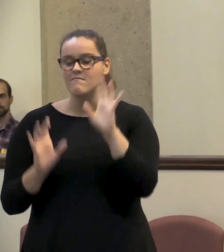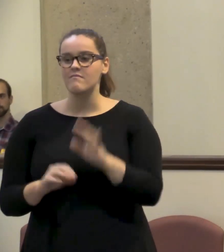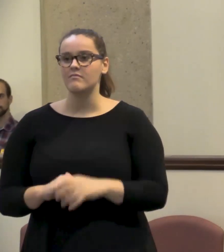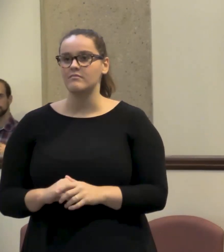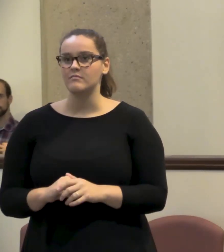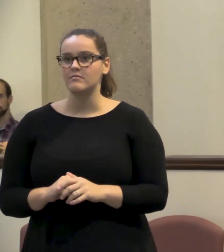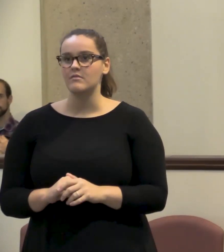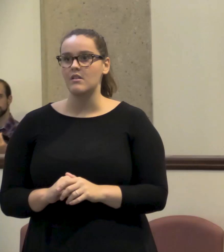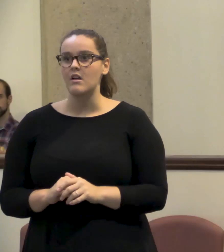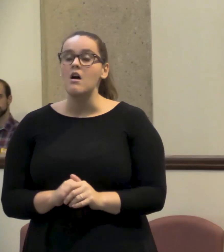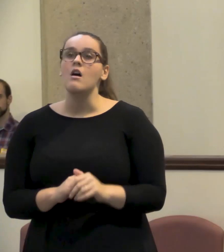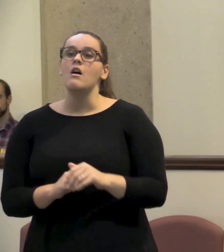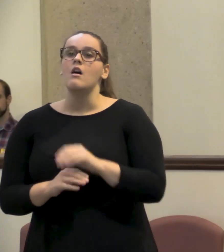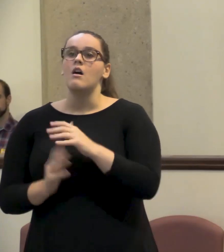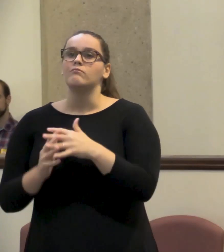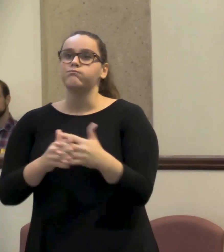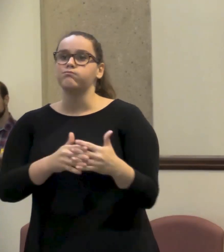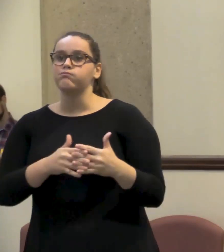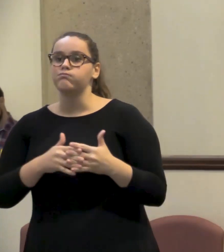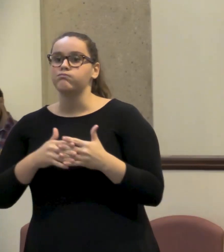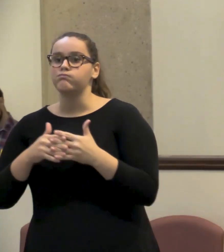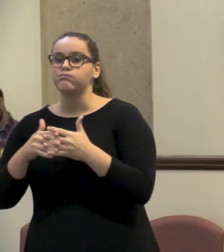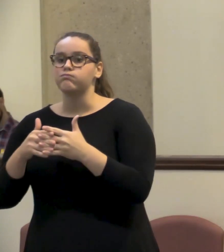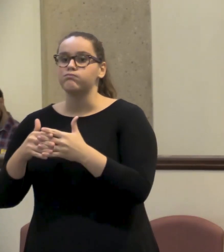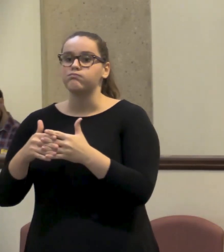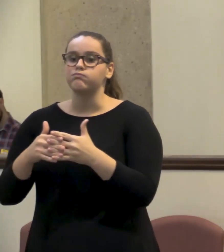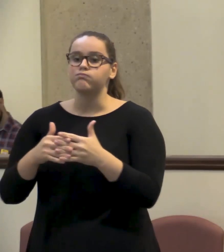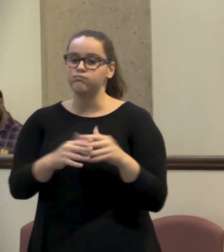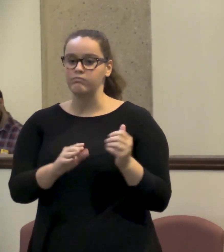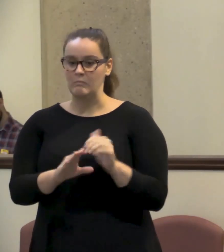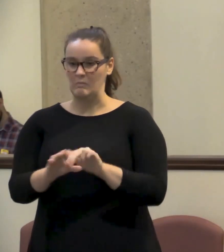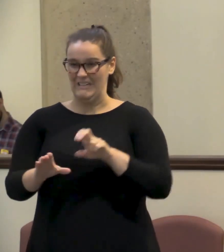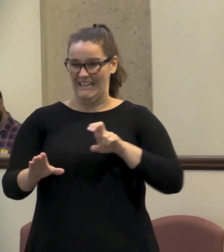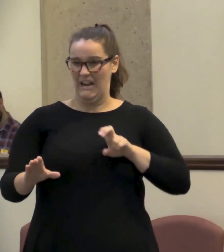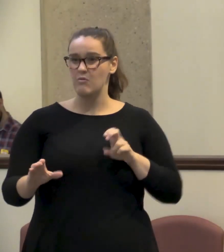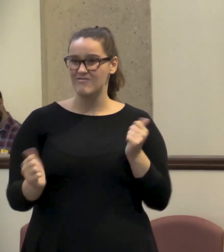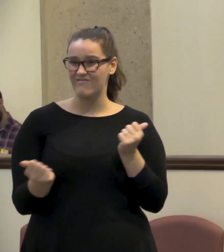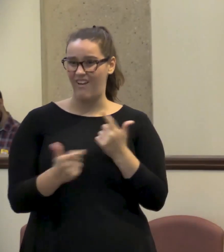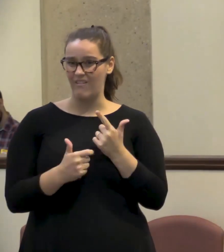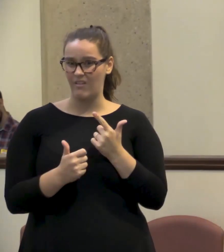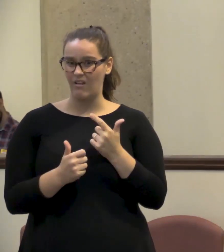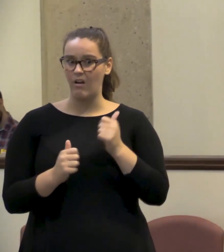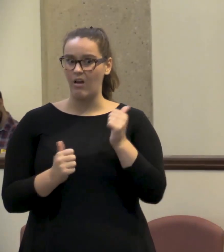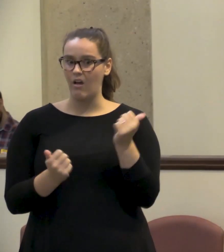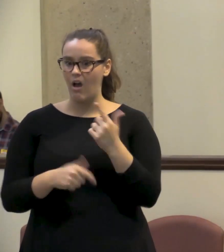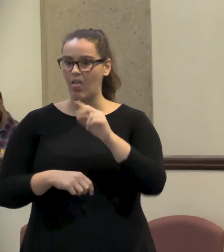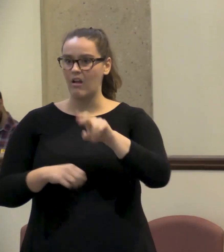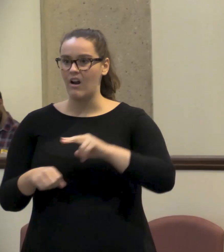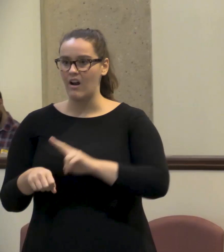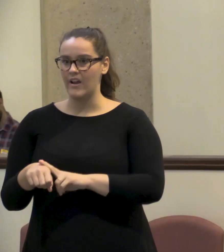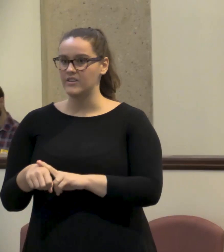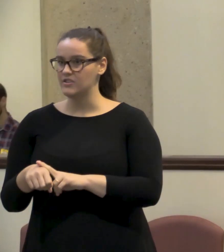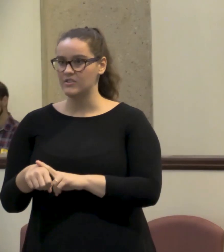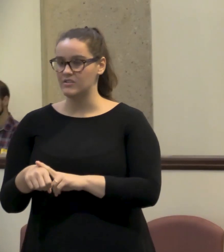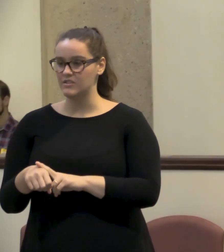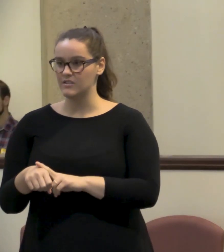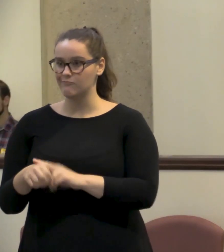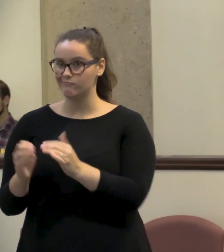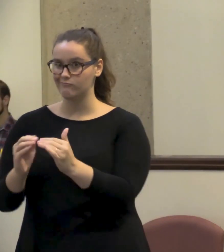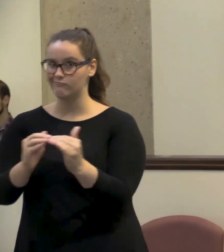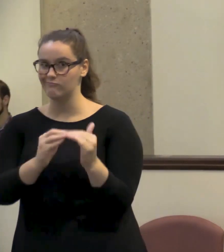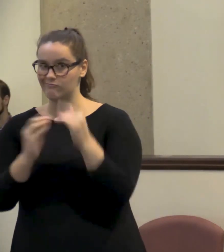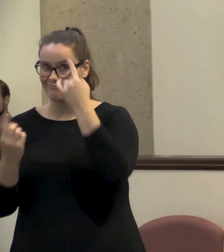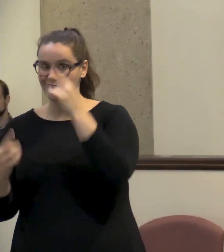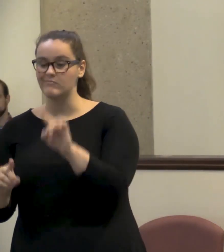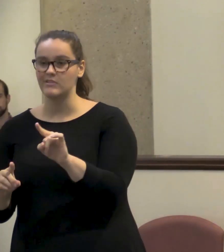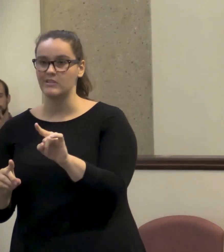America an international pariah, an outcast in the community of nations for doing that.